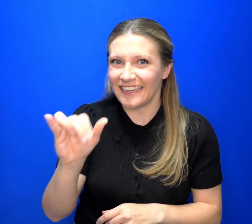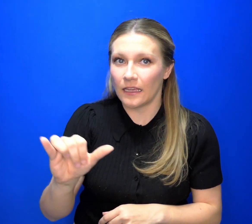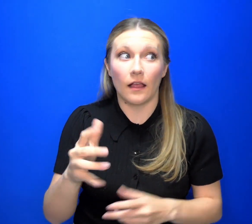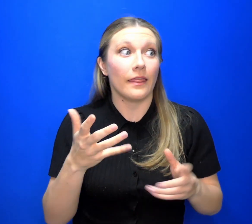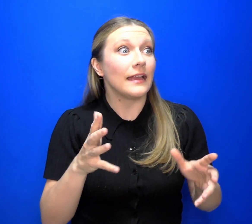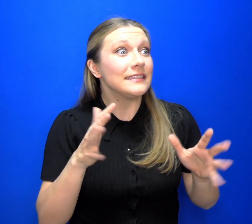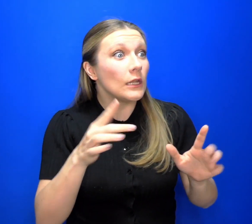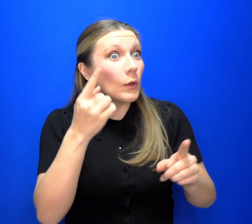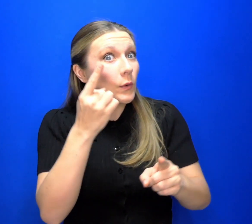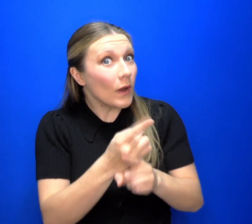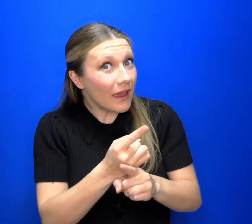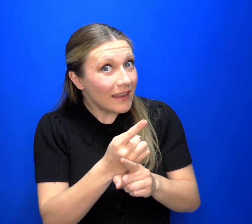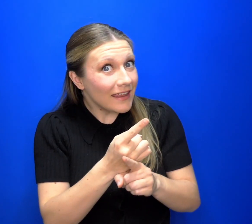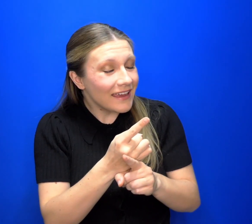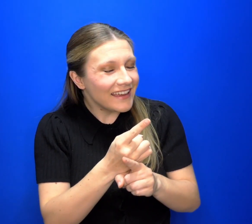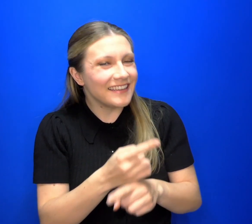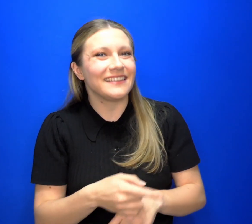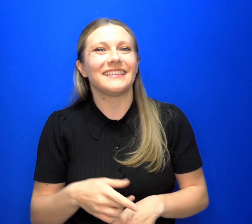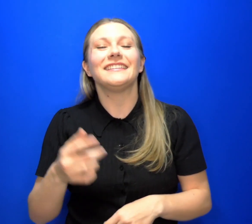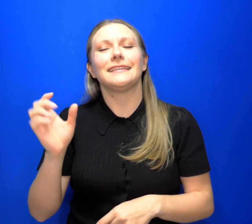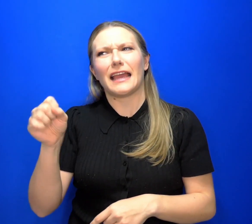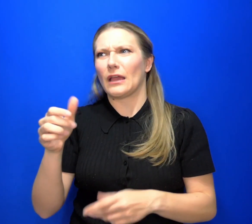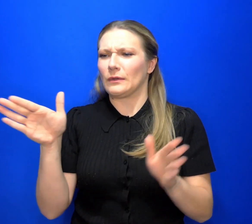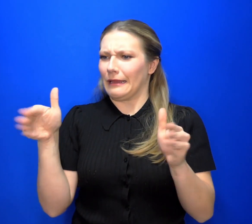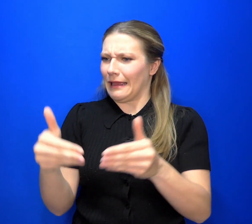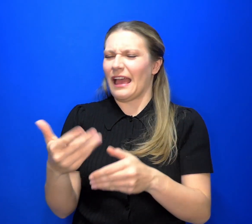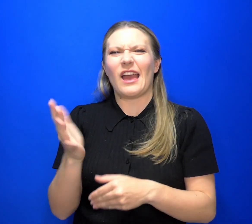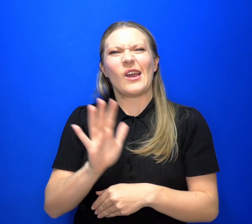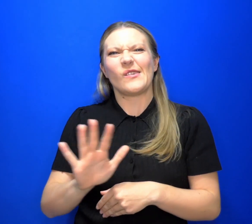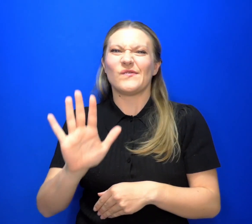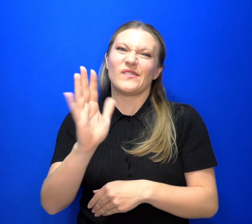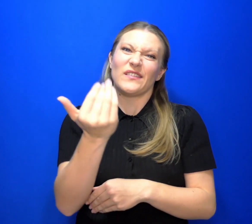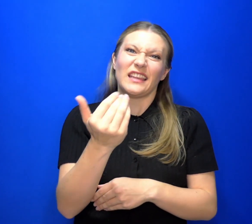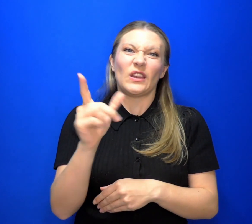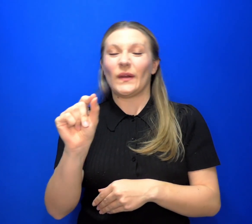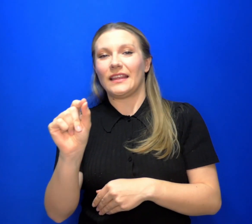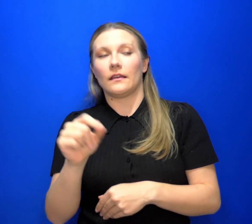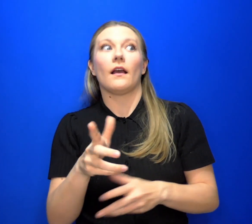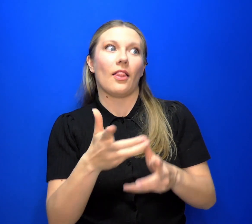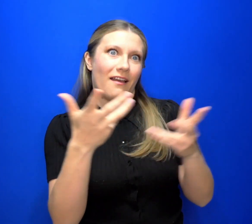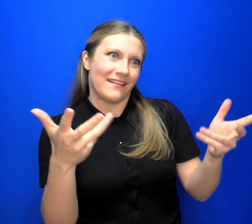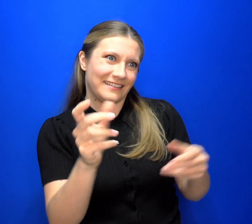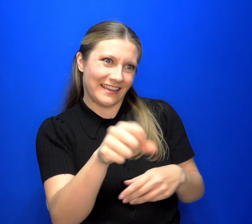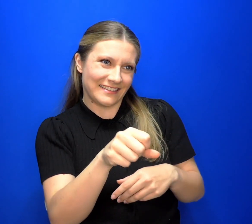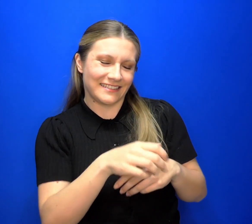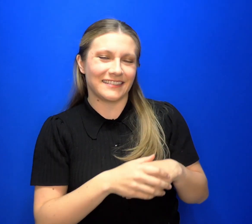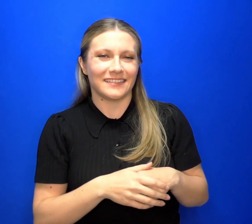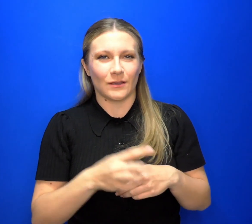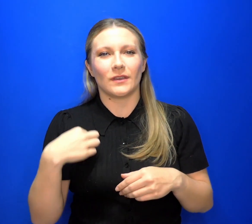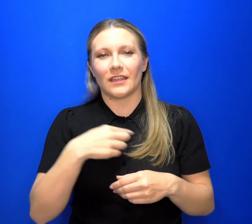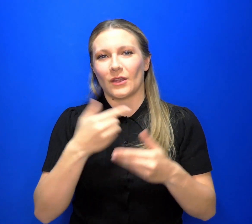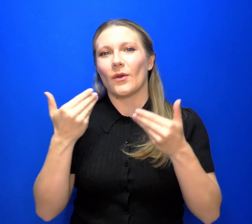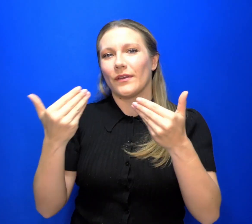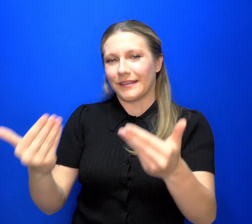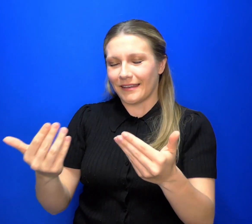have. it, right? That's it. We just have it narrowed down to 15 or 20 A things. lot. Yes. But we're going to go through and have these conversations.